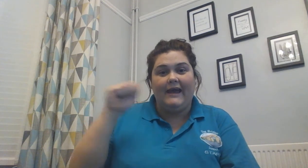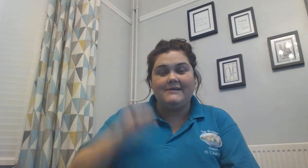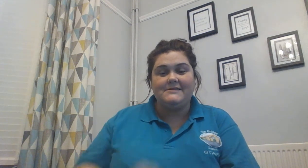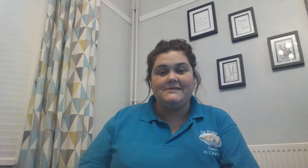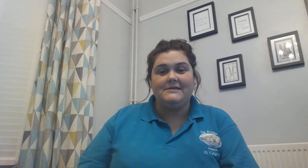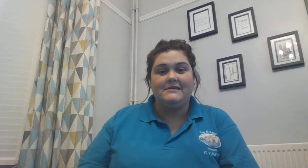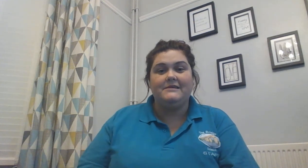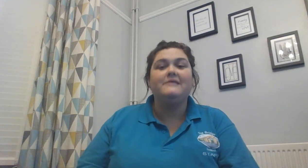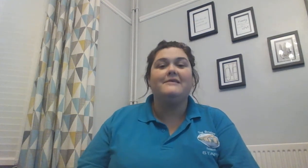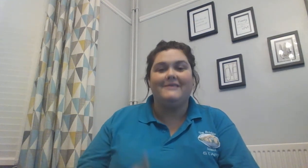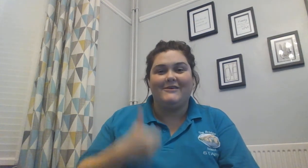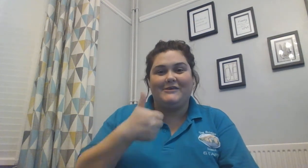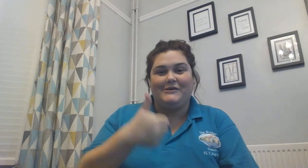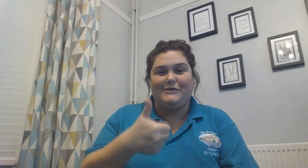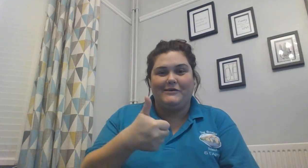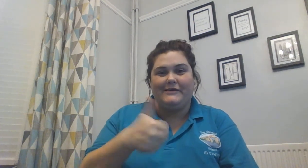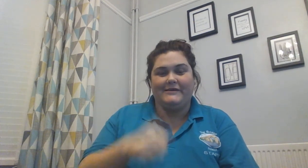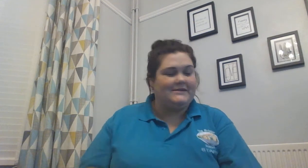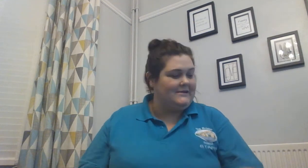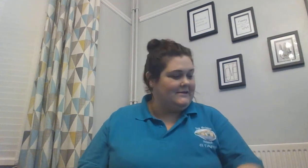Yes? Good.